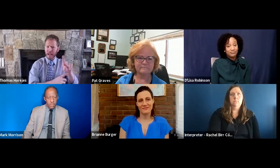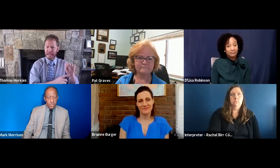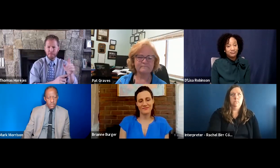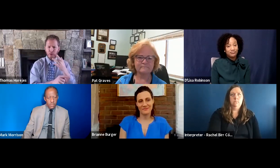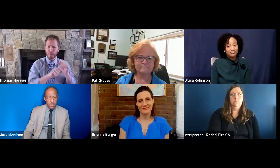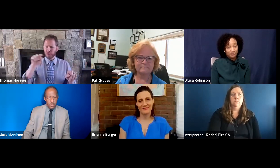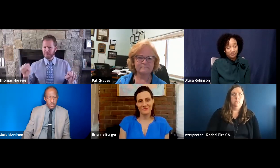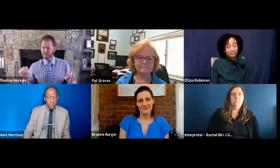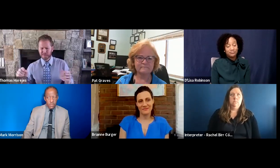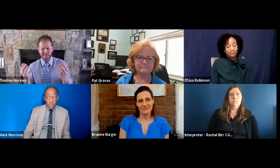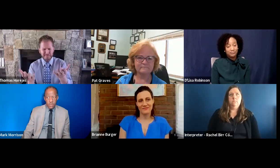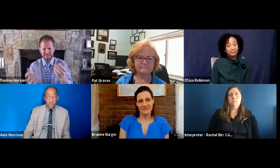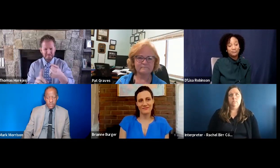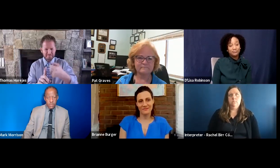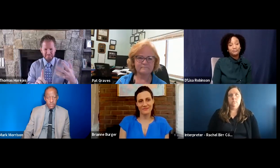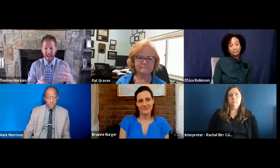requested?